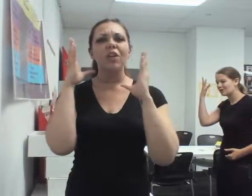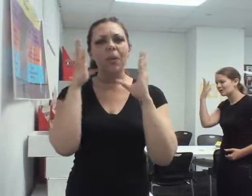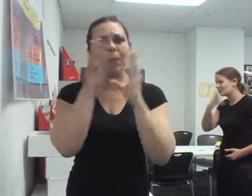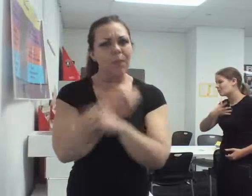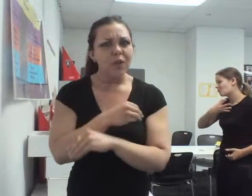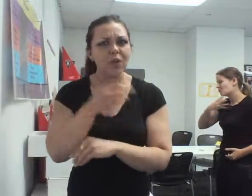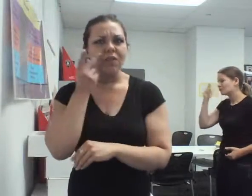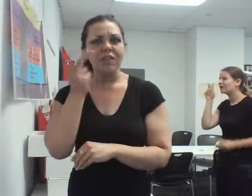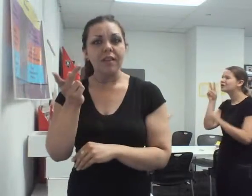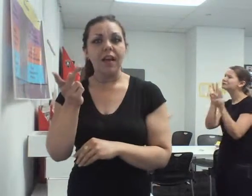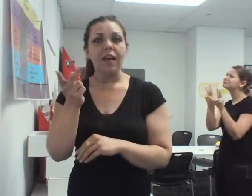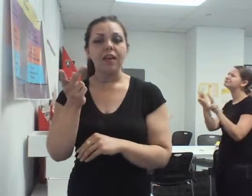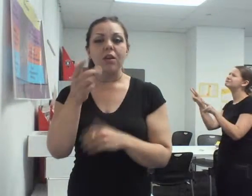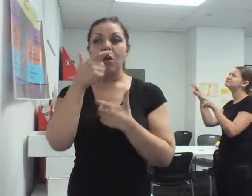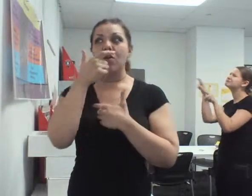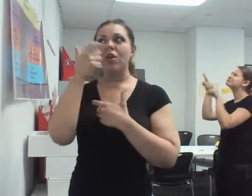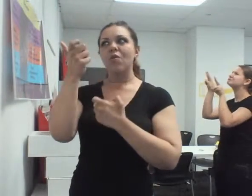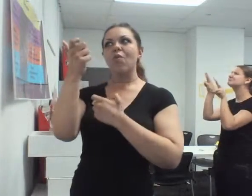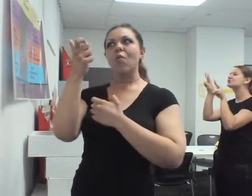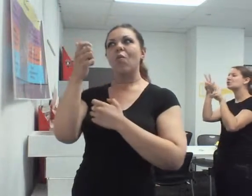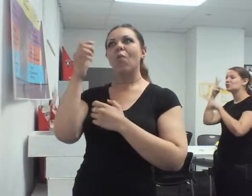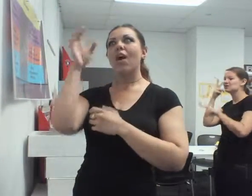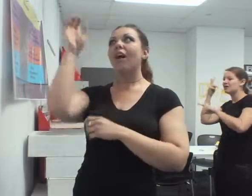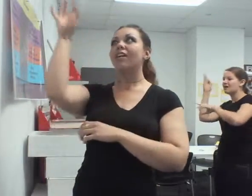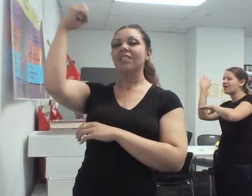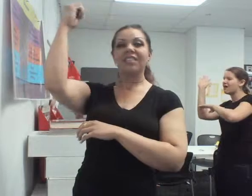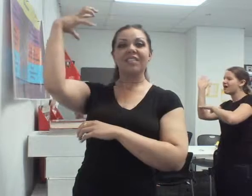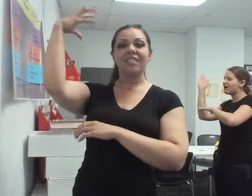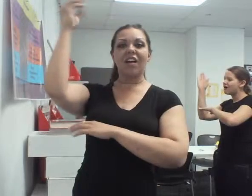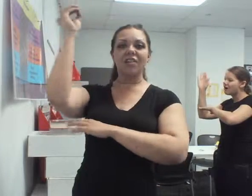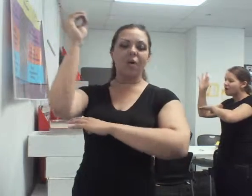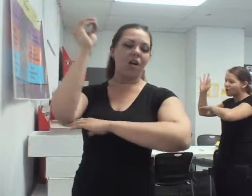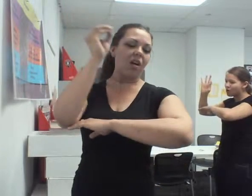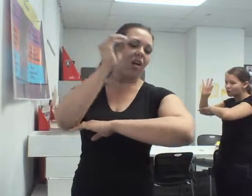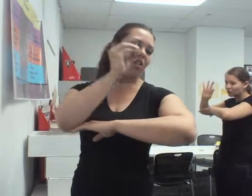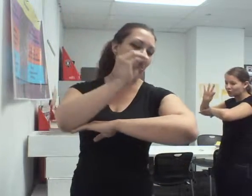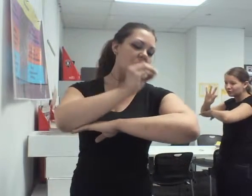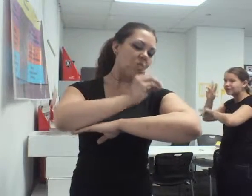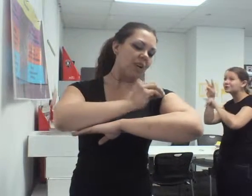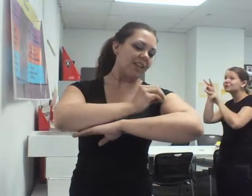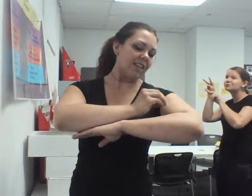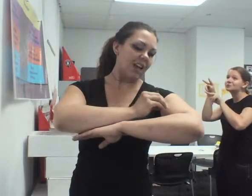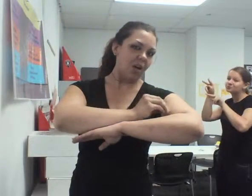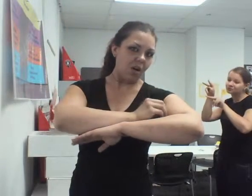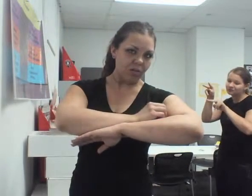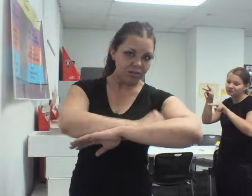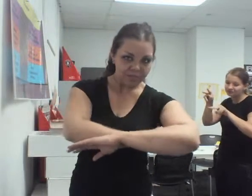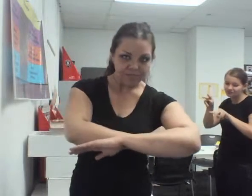We watched the sun go all the way down the horizon until we could no longer see it.